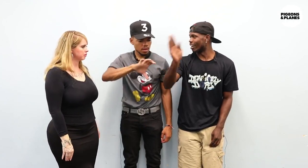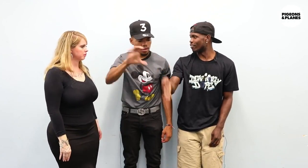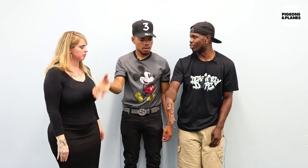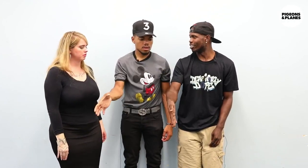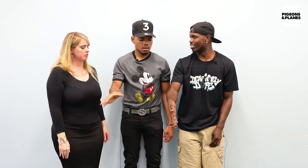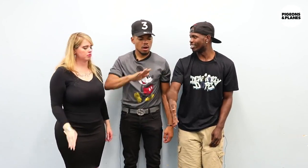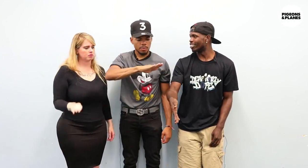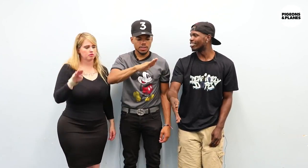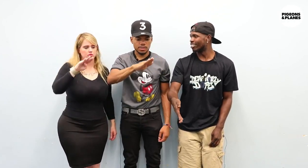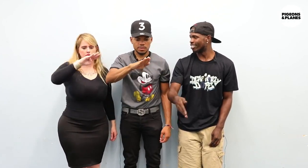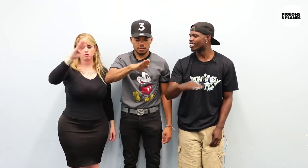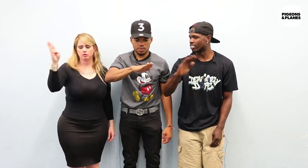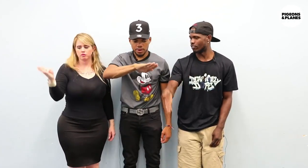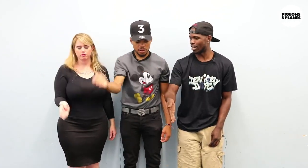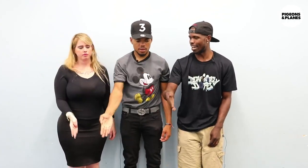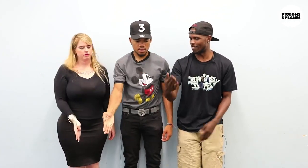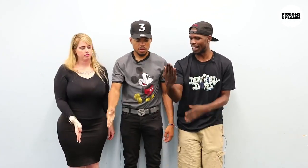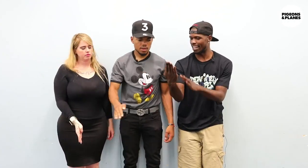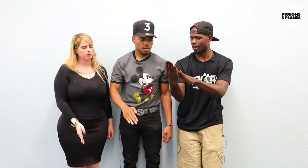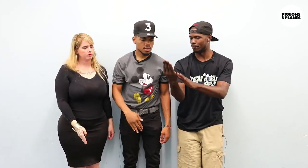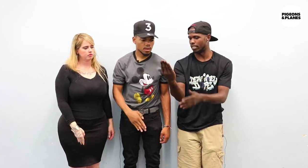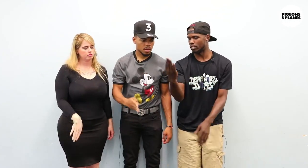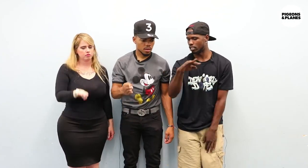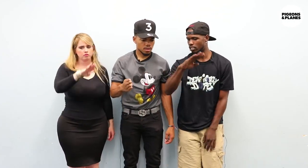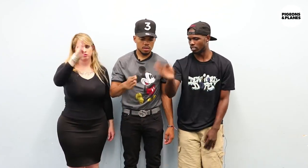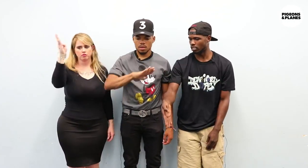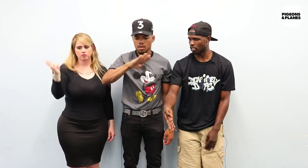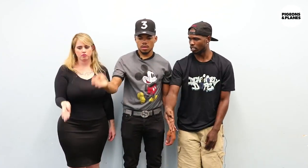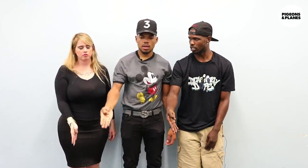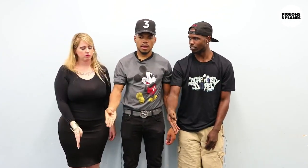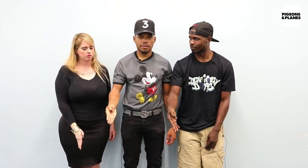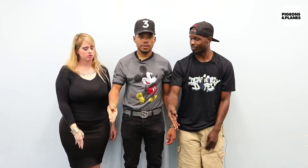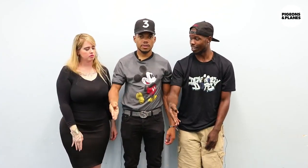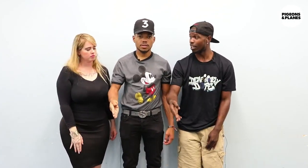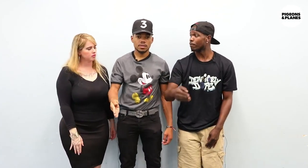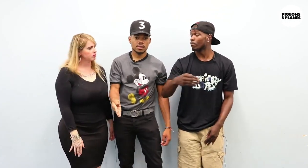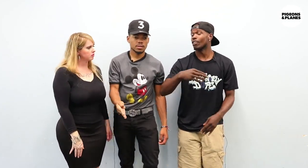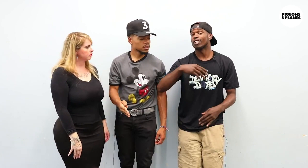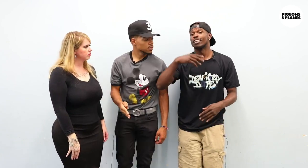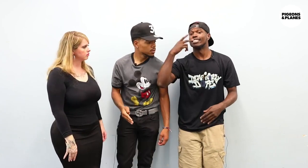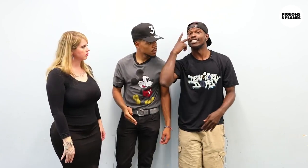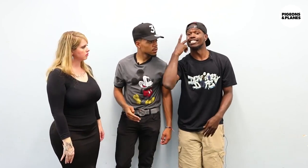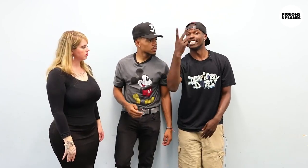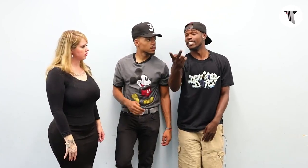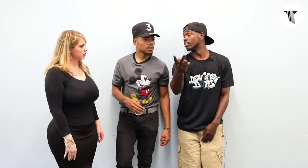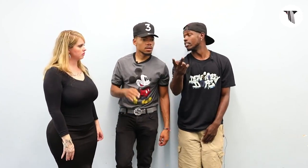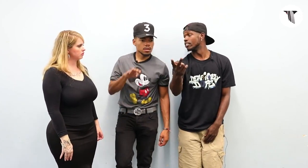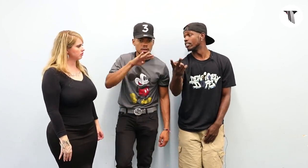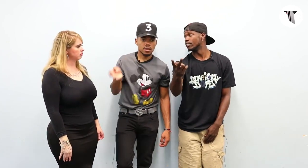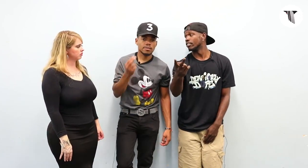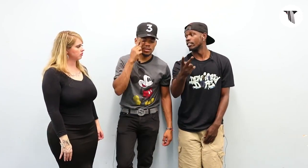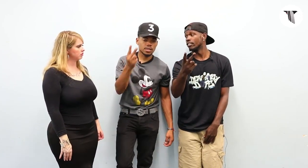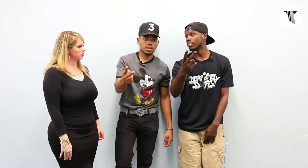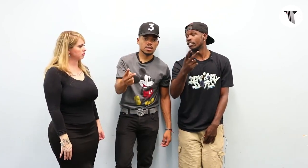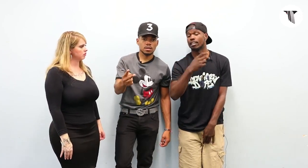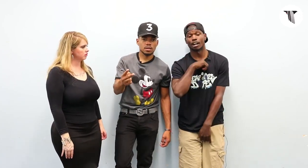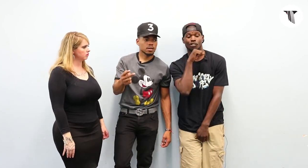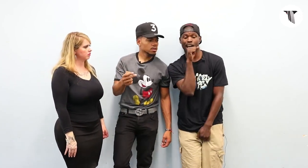Never. Oh, but just straight. Flat hand. Beat. Yeah. They never? Been? They never seen? A